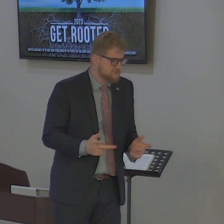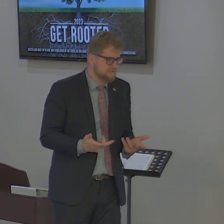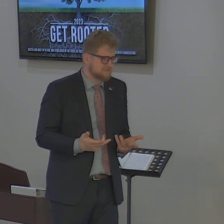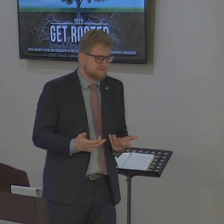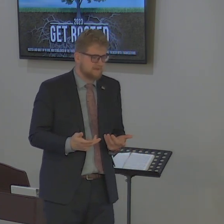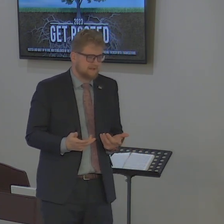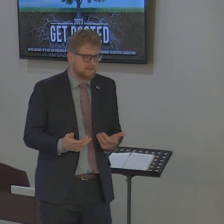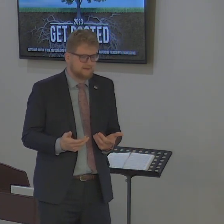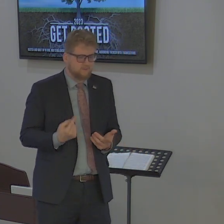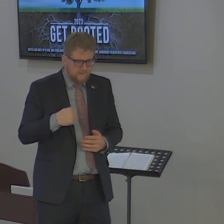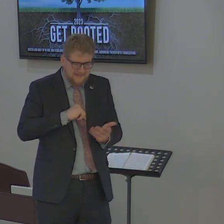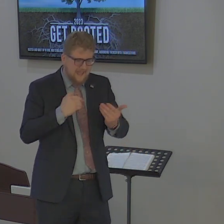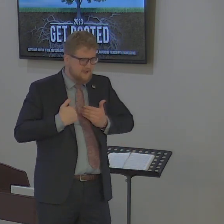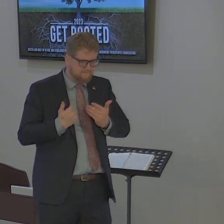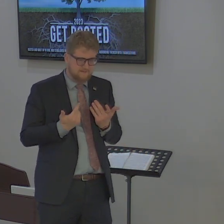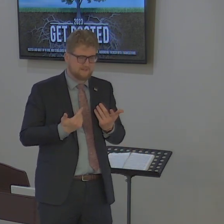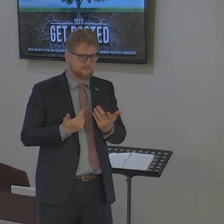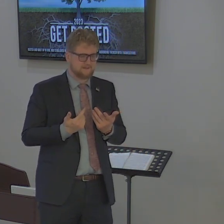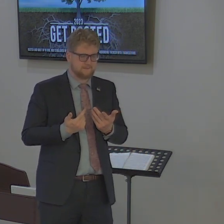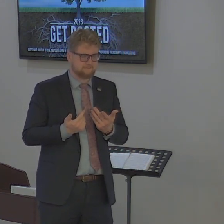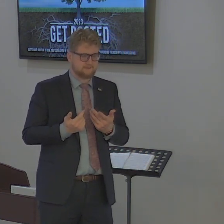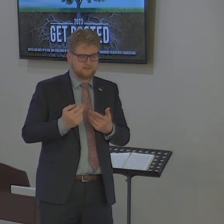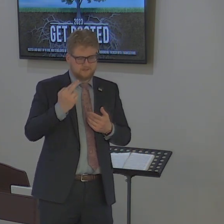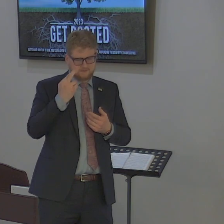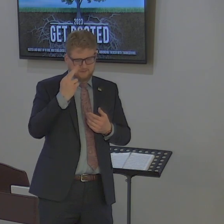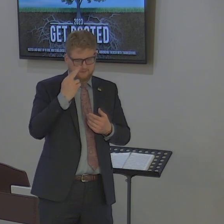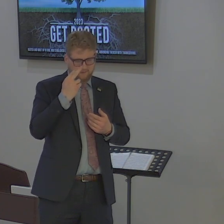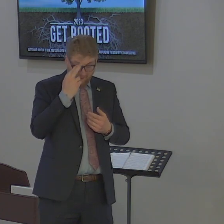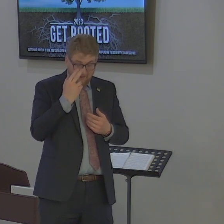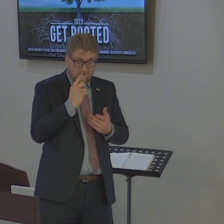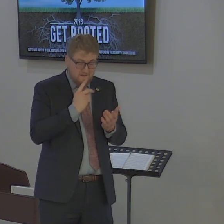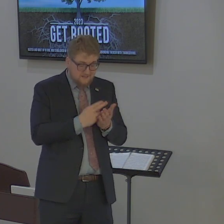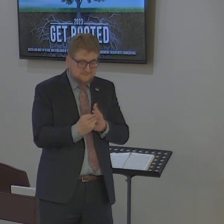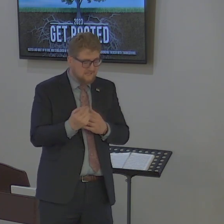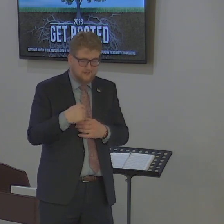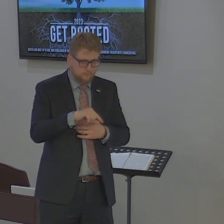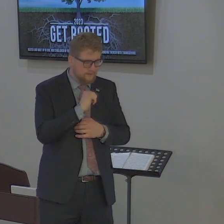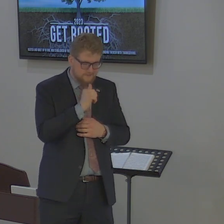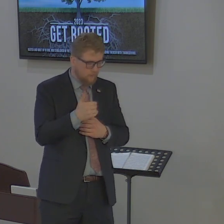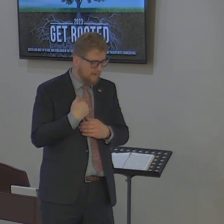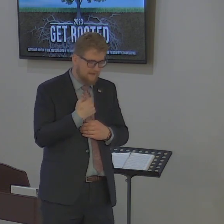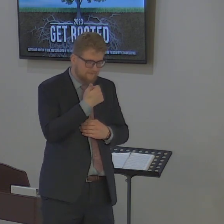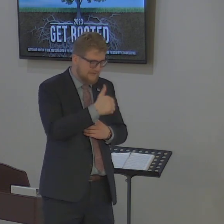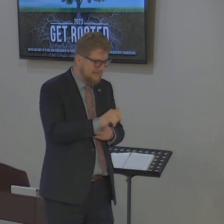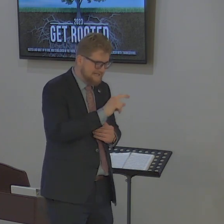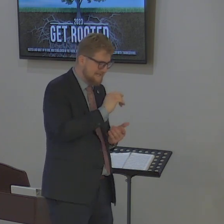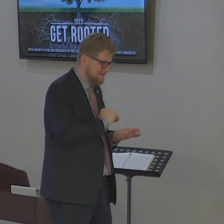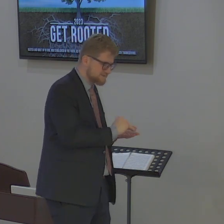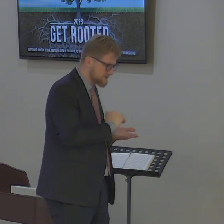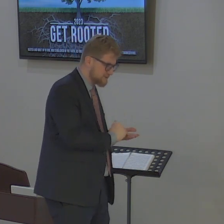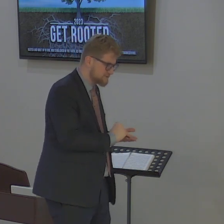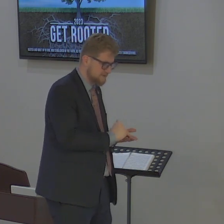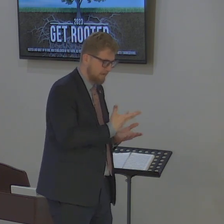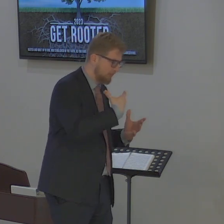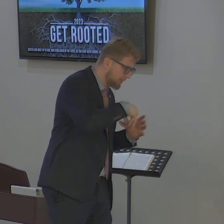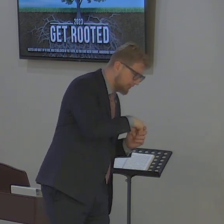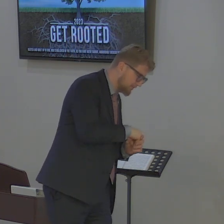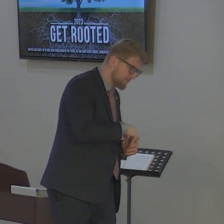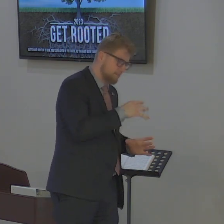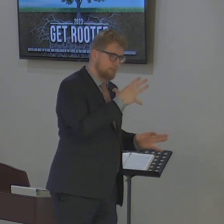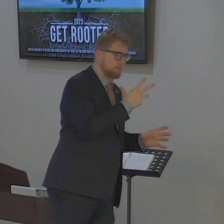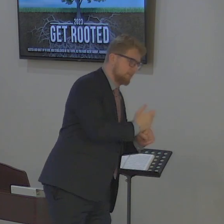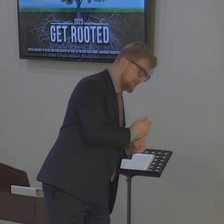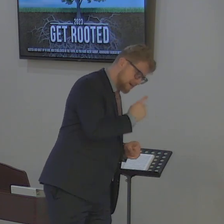Lord. So in reality, we have no excuse to fall to deception. We have no excuse to fall to